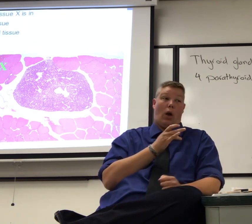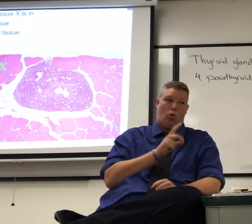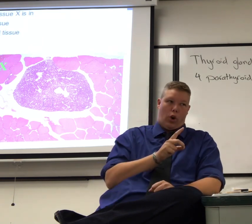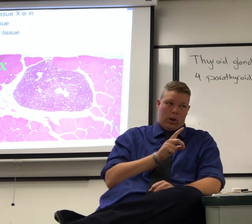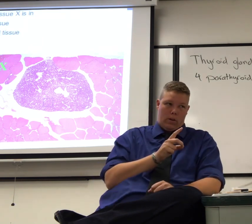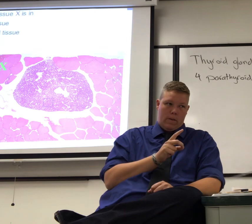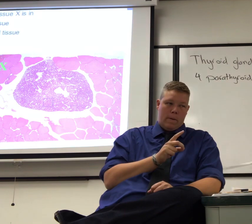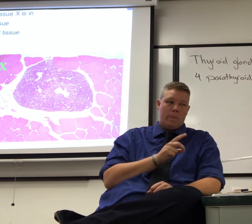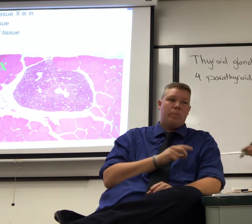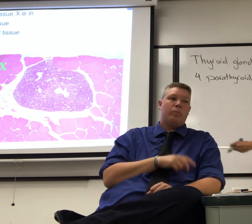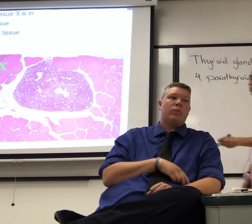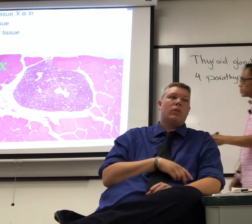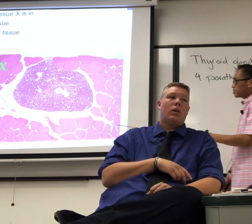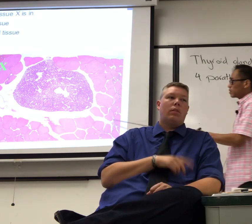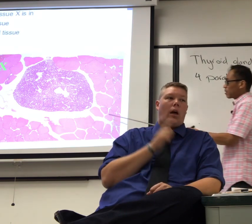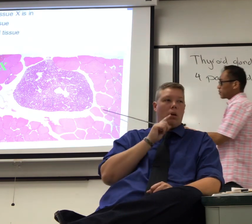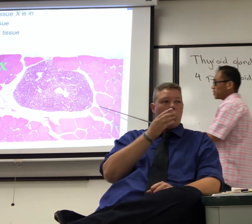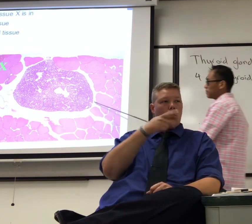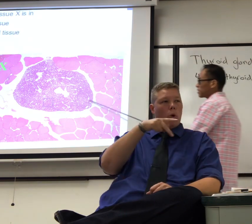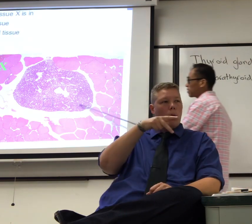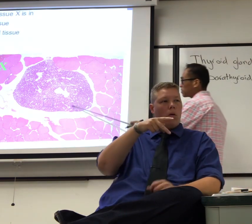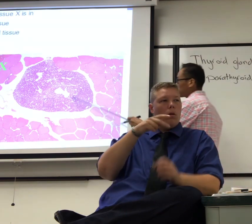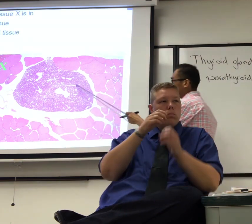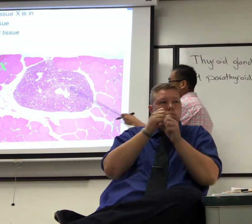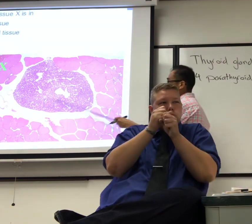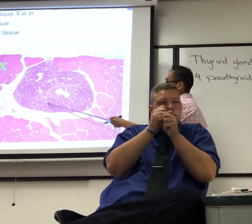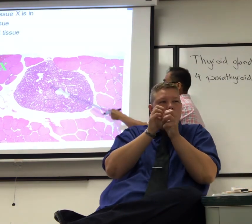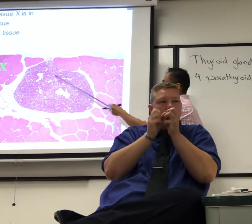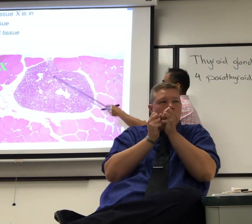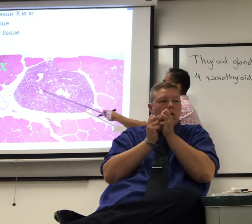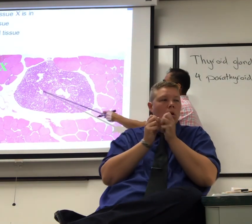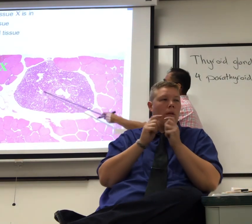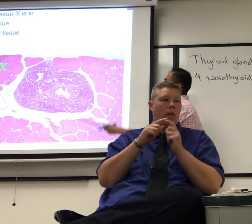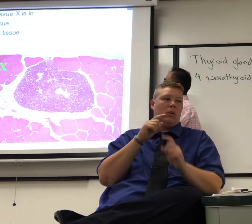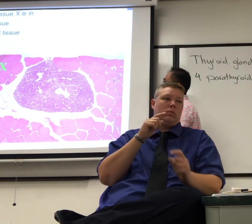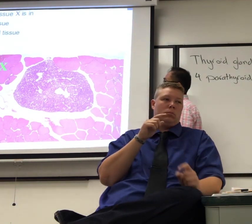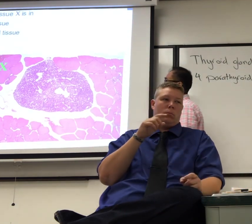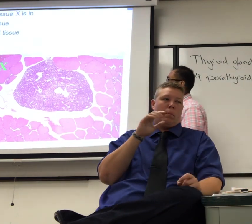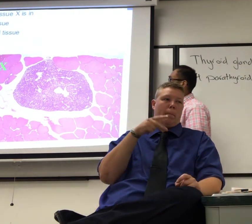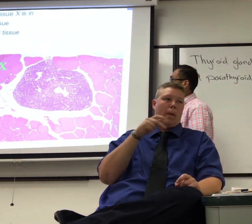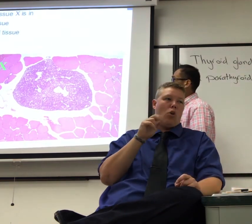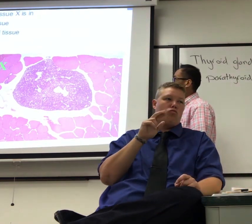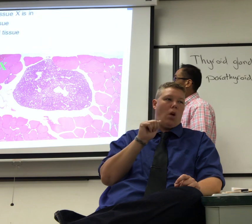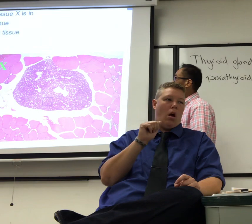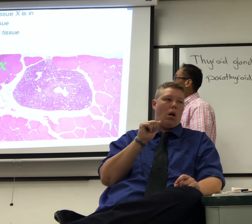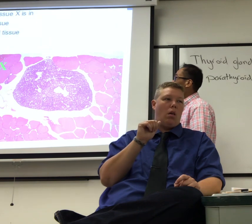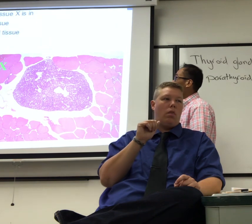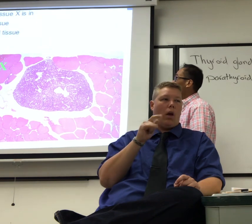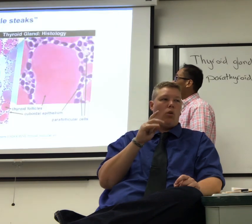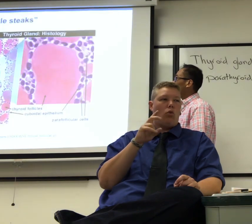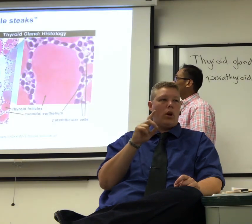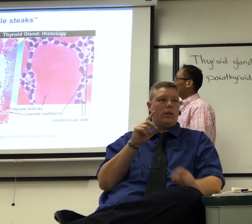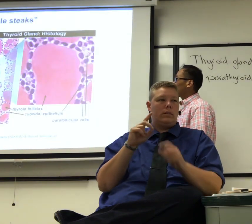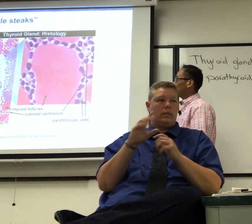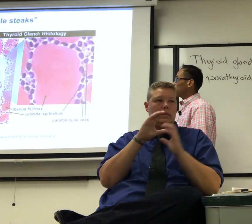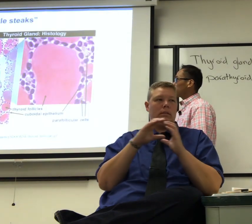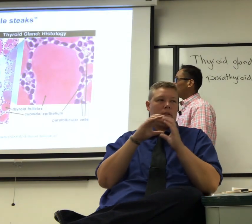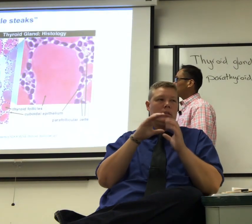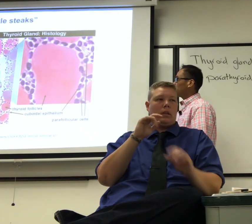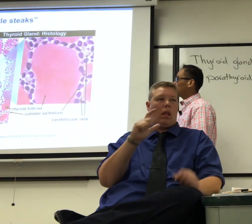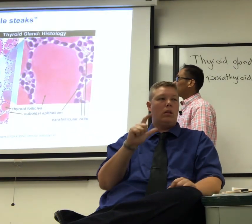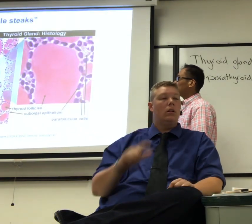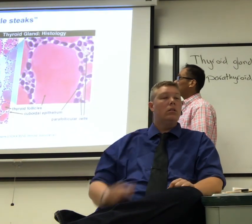So what would that be, thyroid or parathyroid? Thyroid. The densely packed purple cells are the